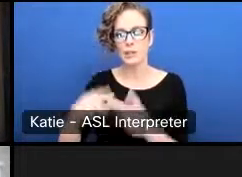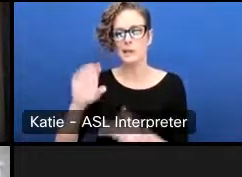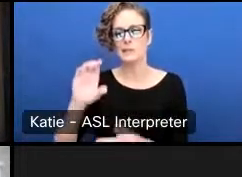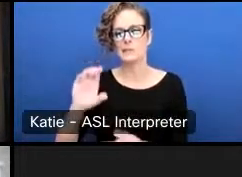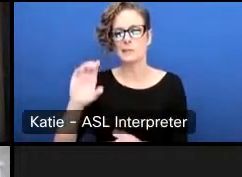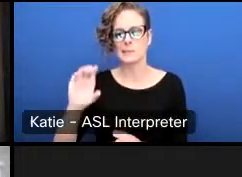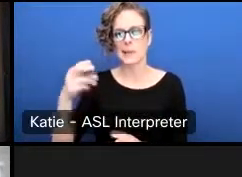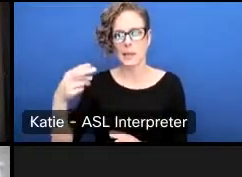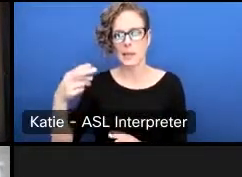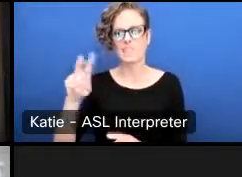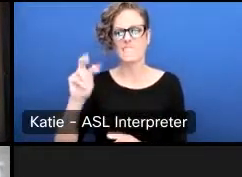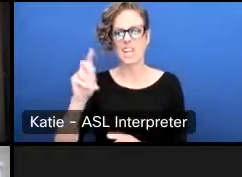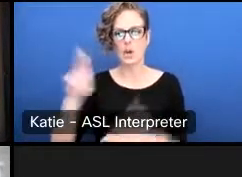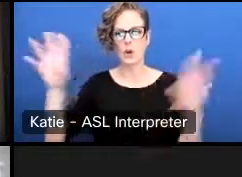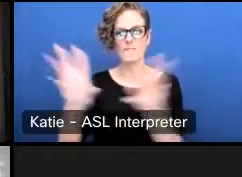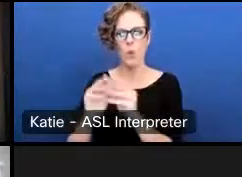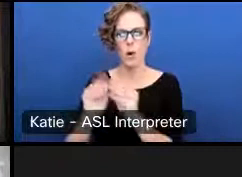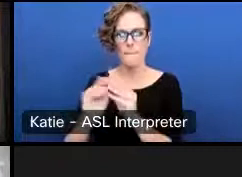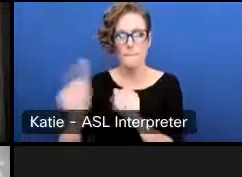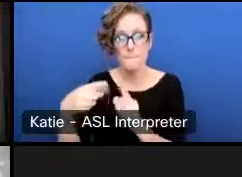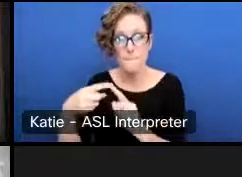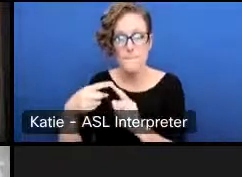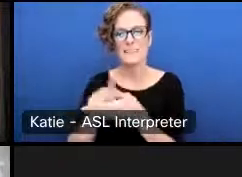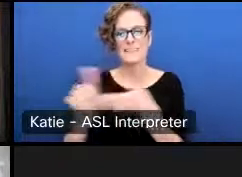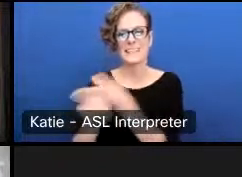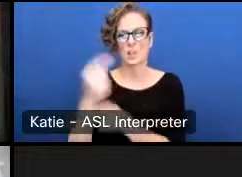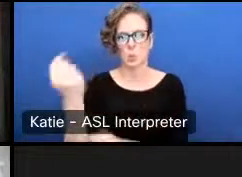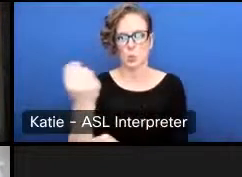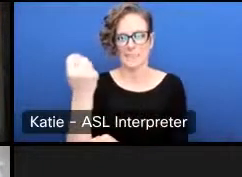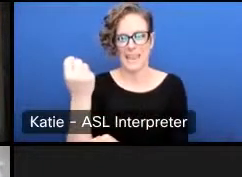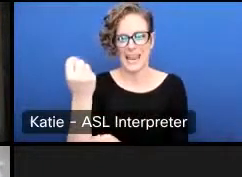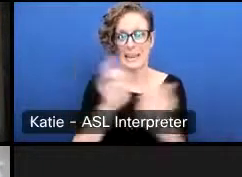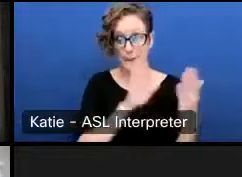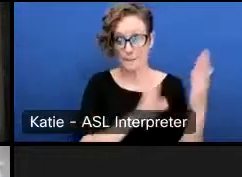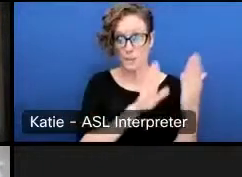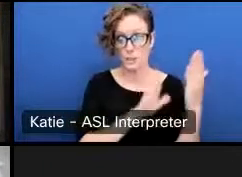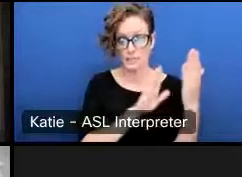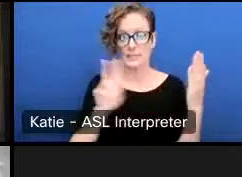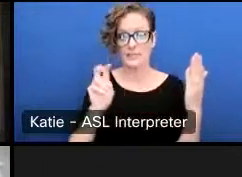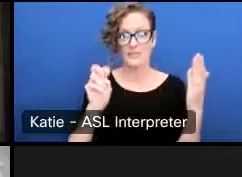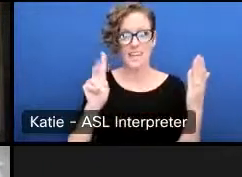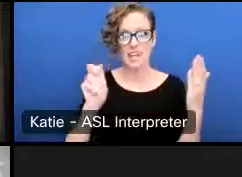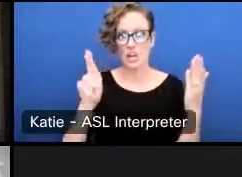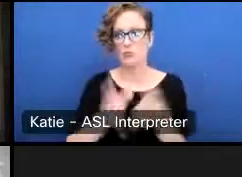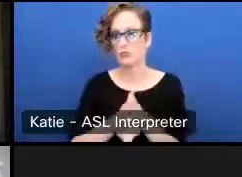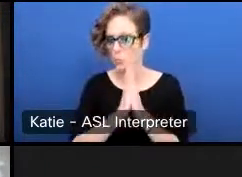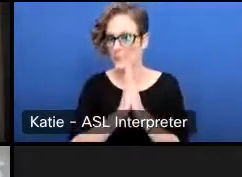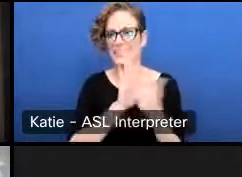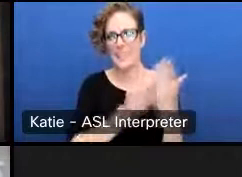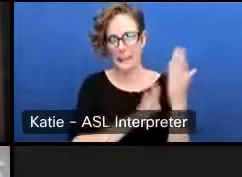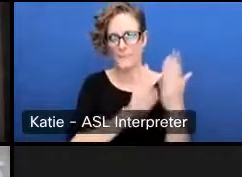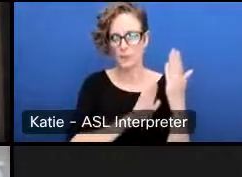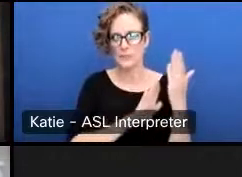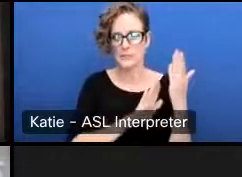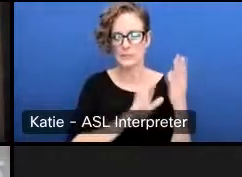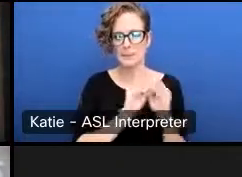going to take place next Tuesday. We're going to do that in person. Vendors were requesting to have an in-person meeting, so we'll be doing that in person here